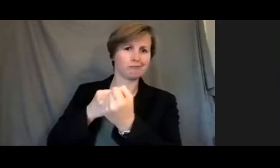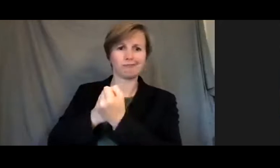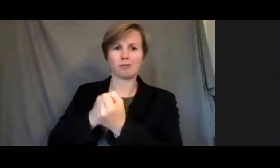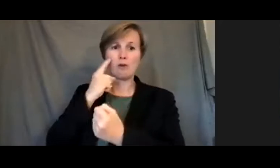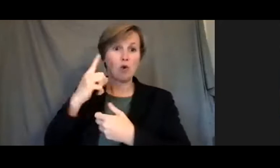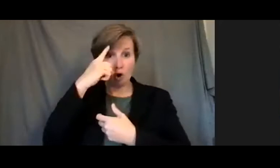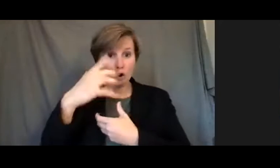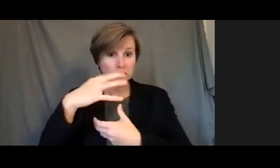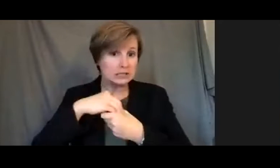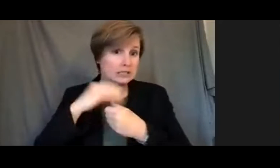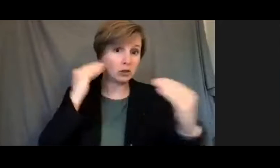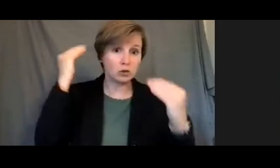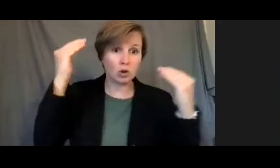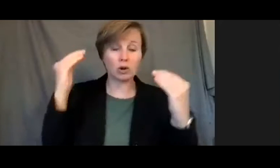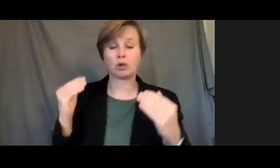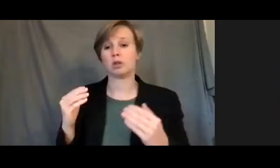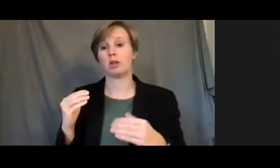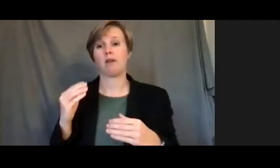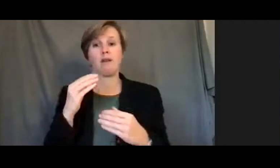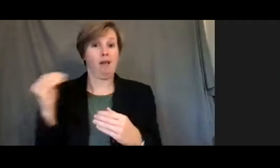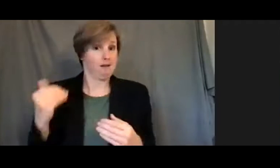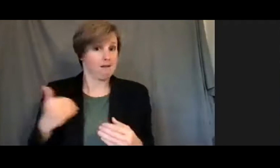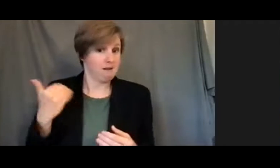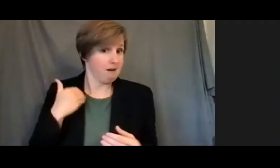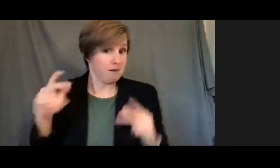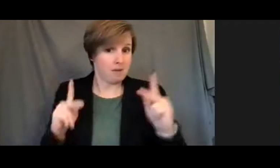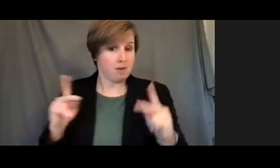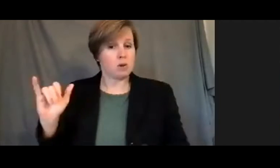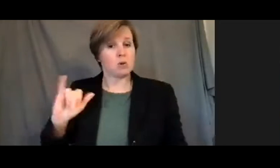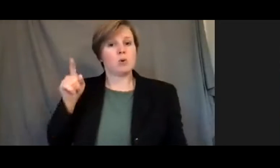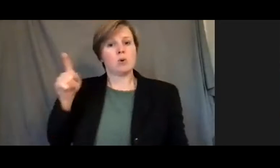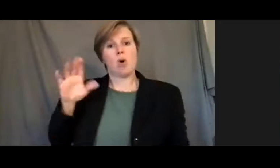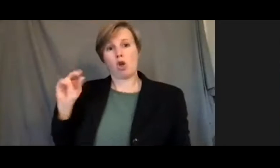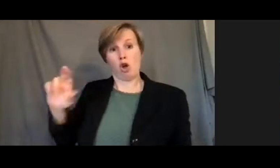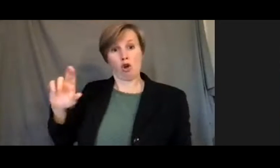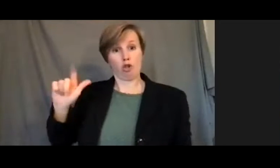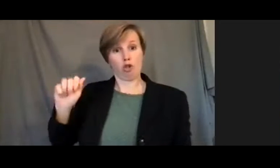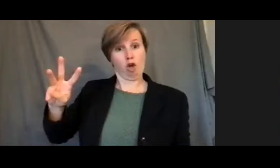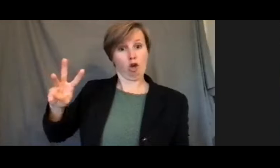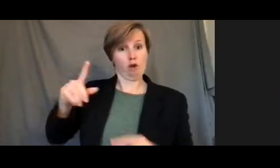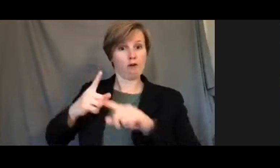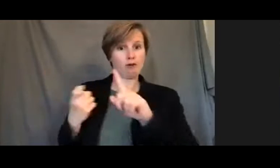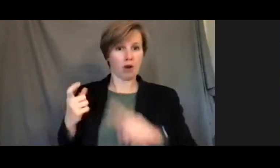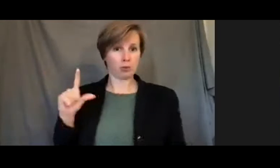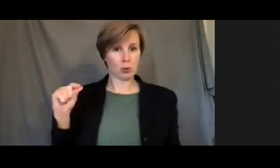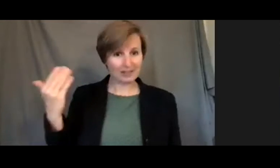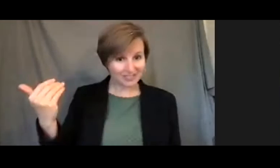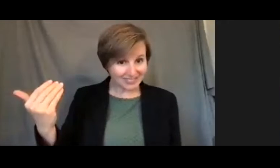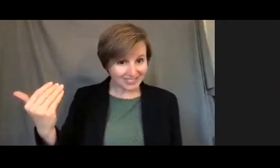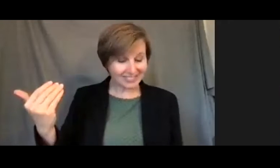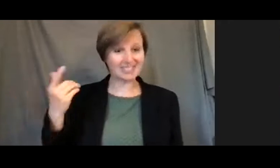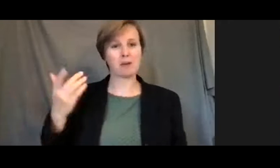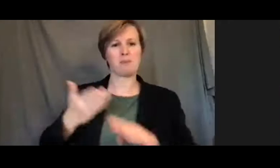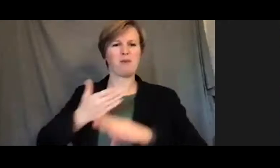autistic adults, especially, and young people. He has Connor's Law from 2015, right before I joined the